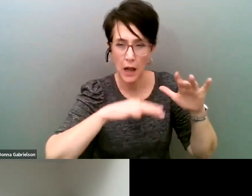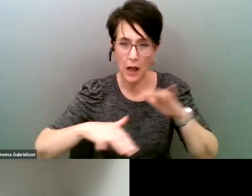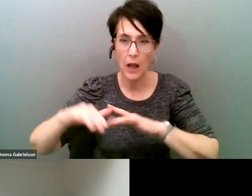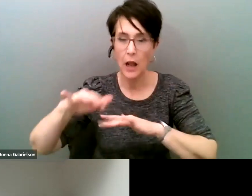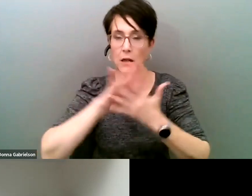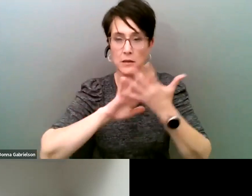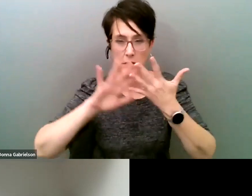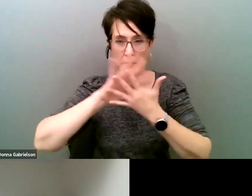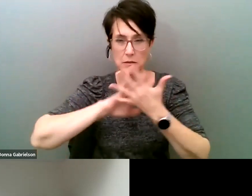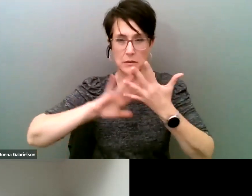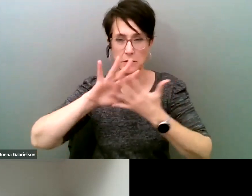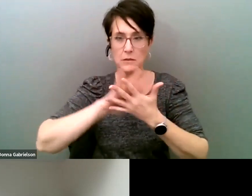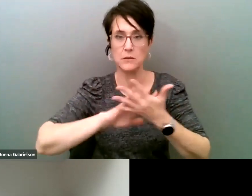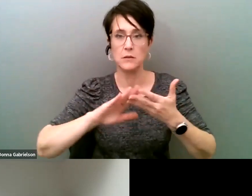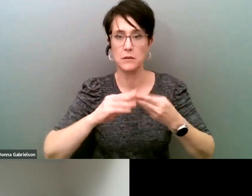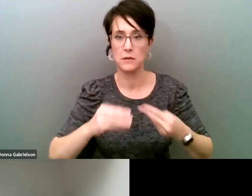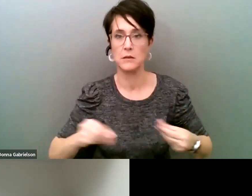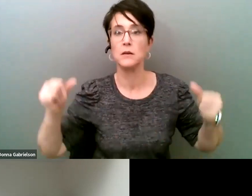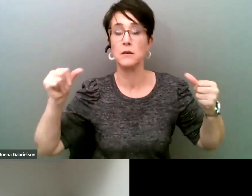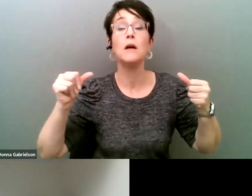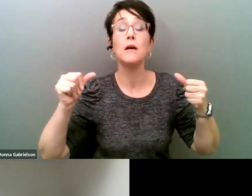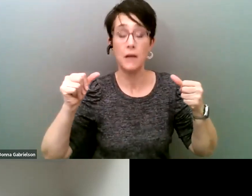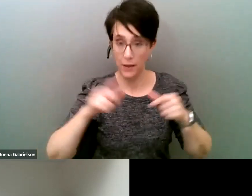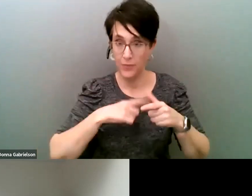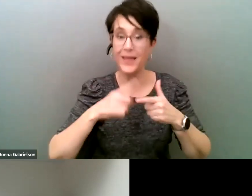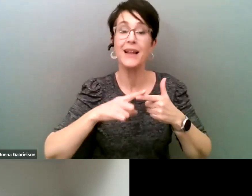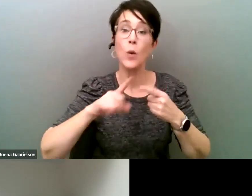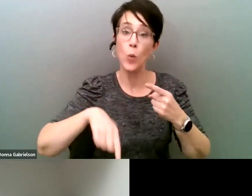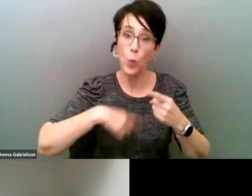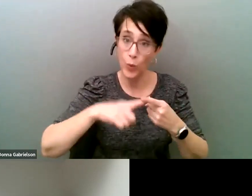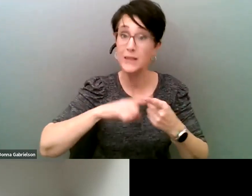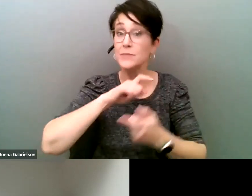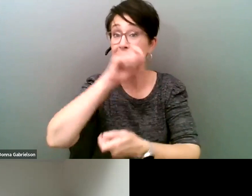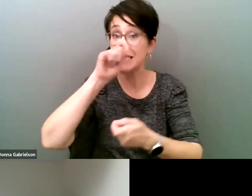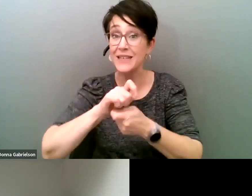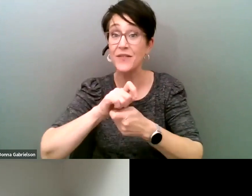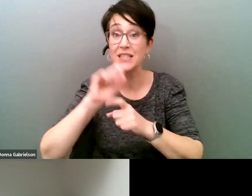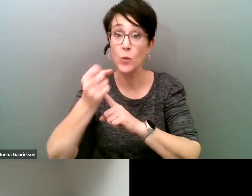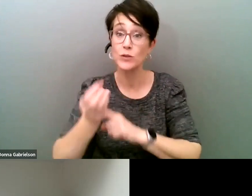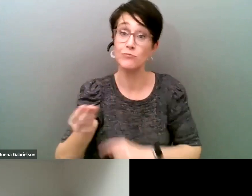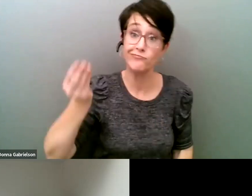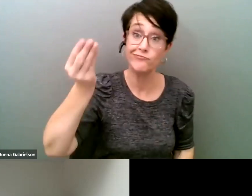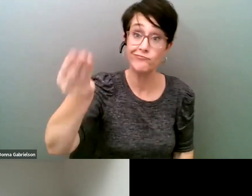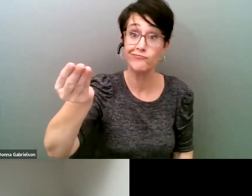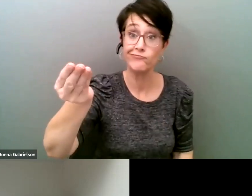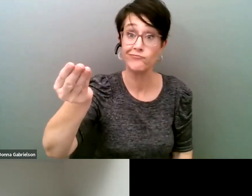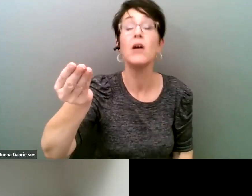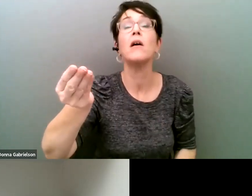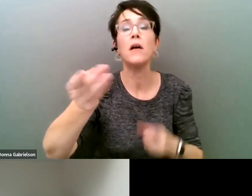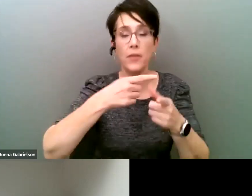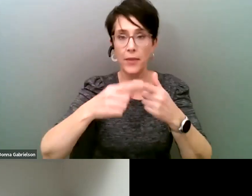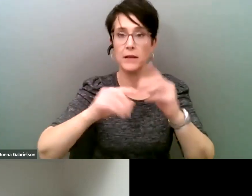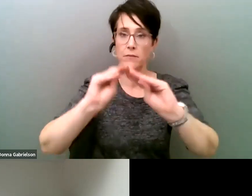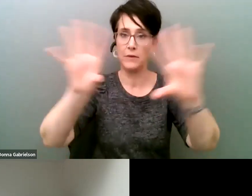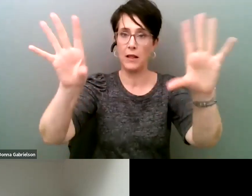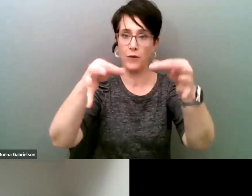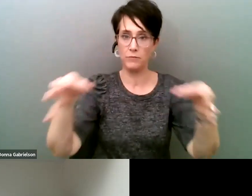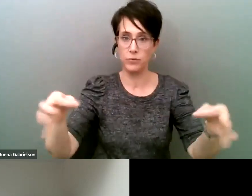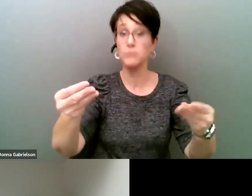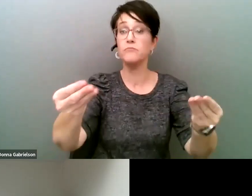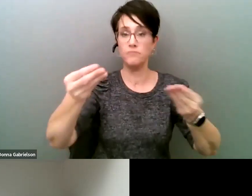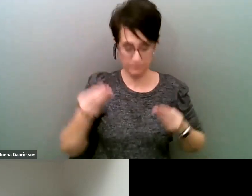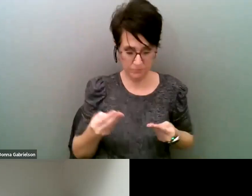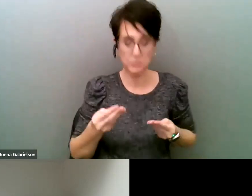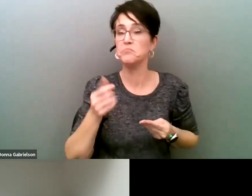together. And so it may just be as certain cases come up and bring issues to light that we'll find the need to